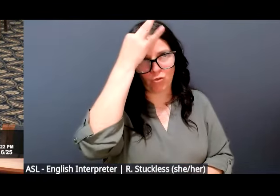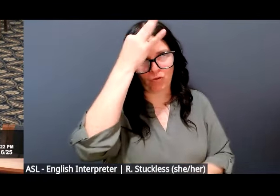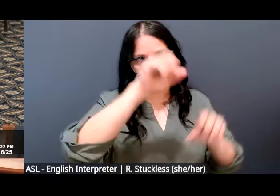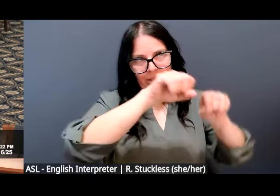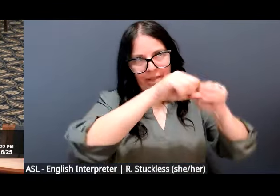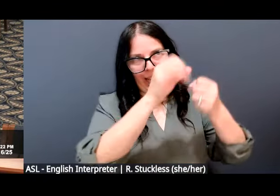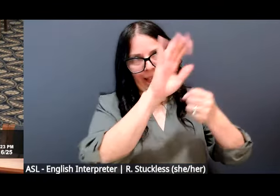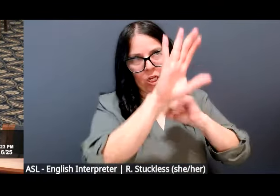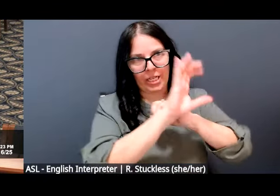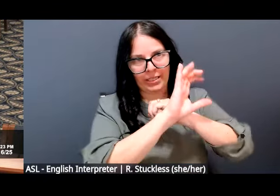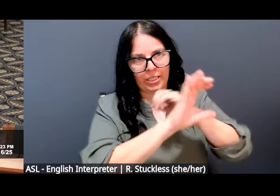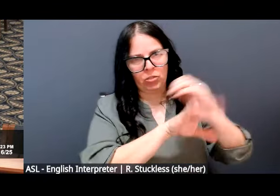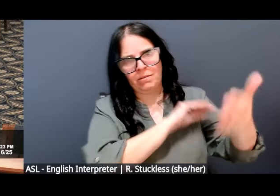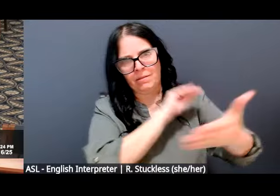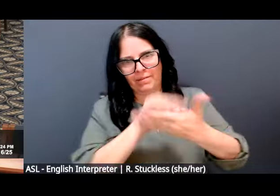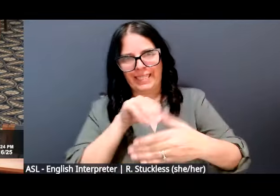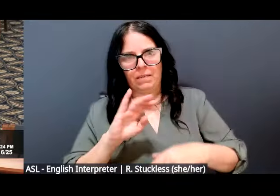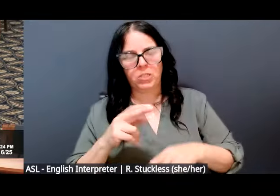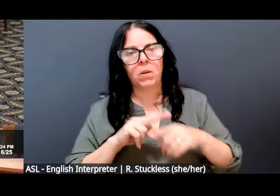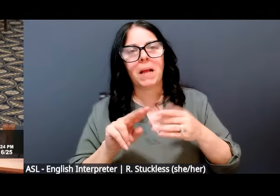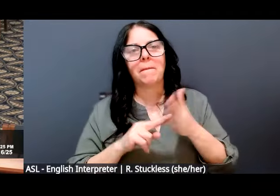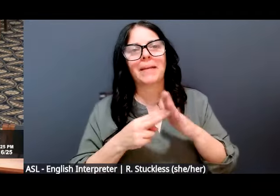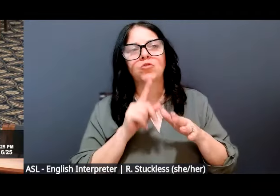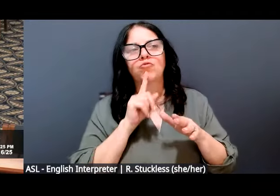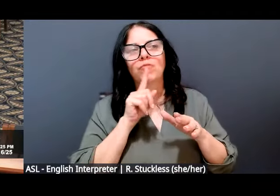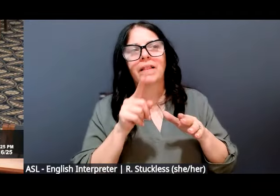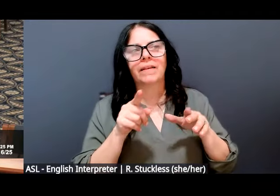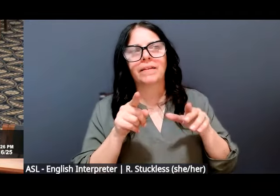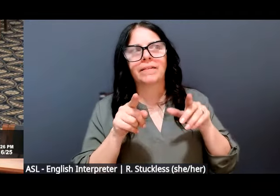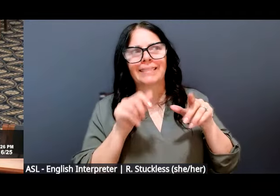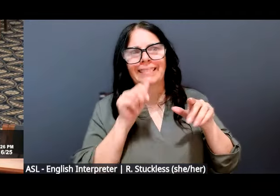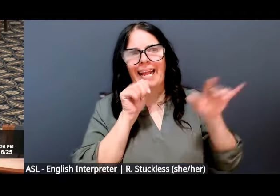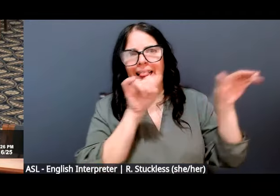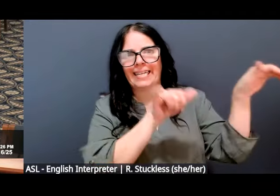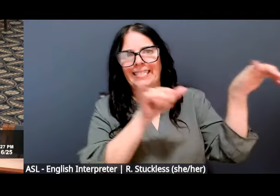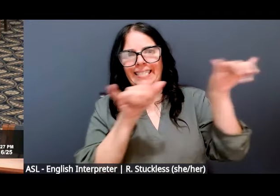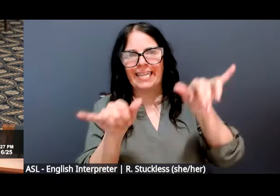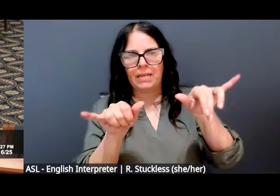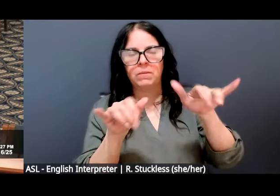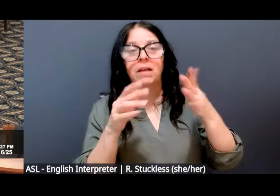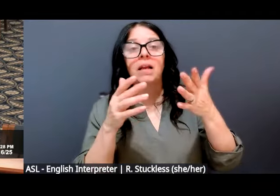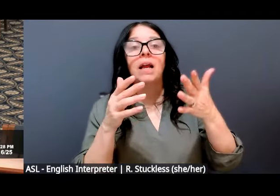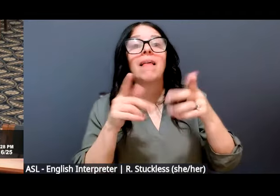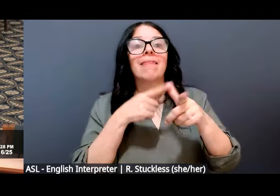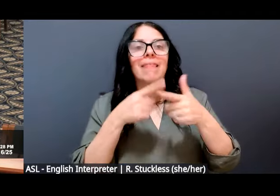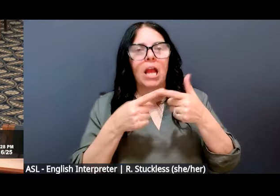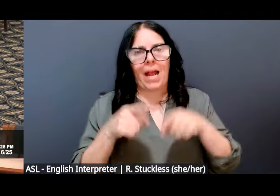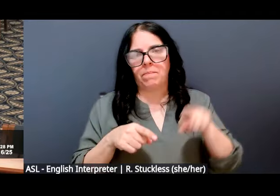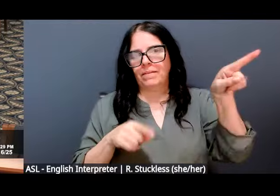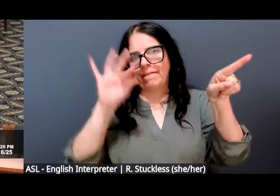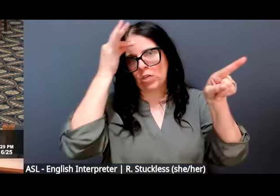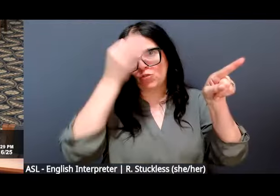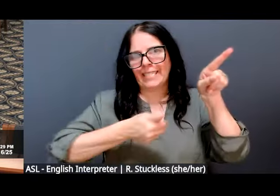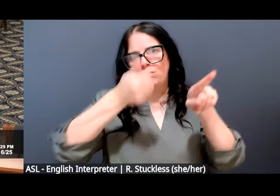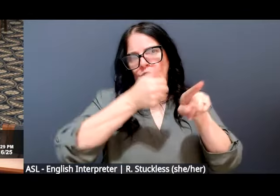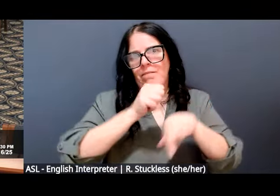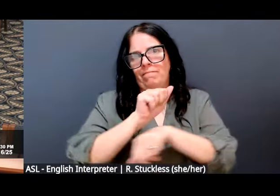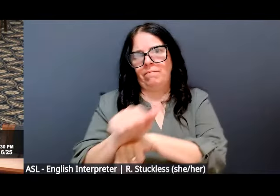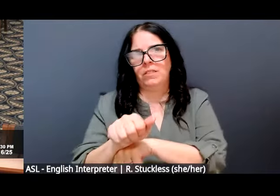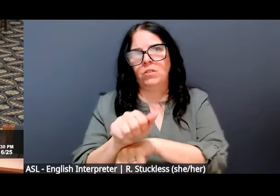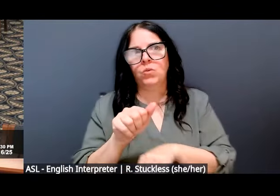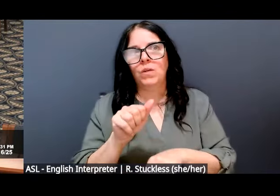there would be an inconsistency, and then the federal law supremacy clause would kick in. So it wouldn't necessarily overrule,